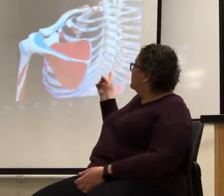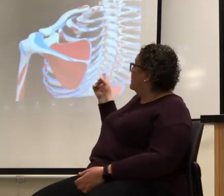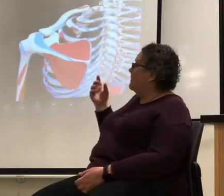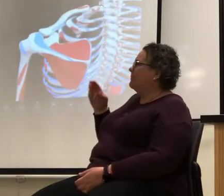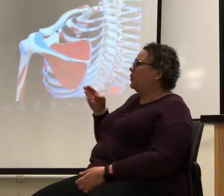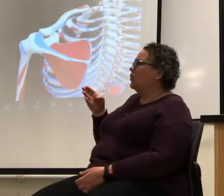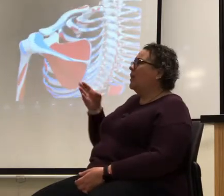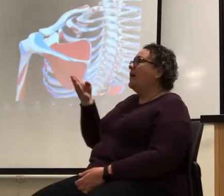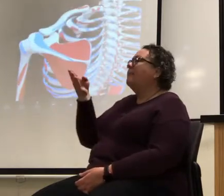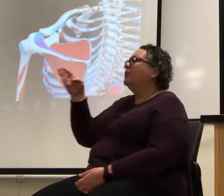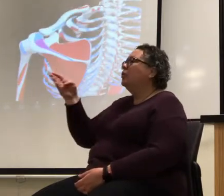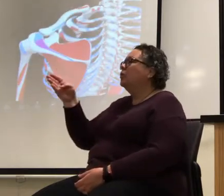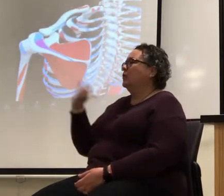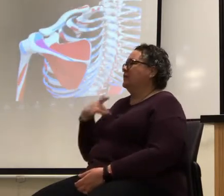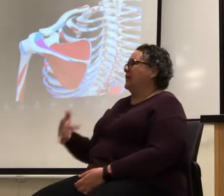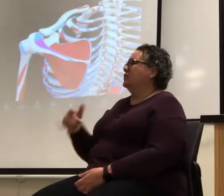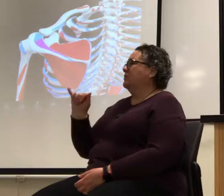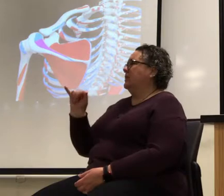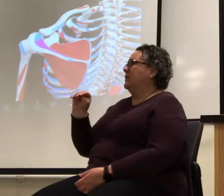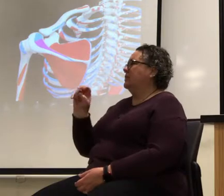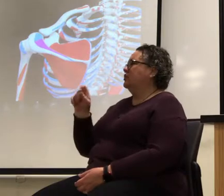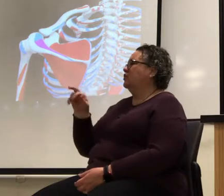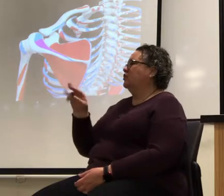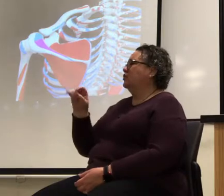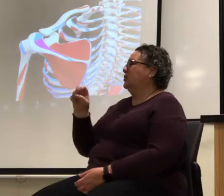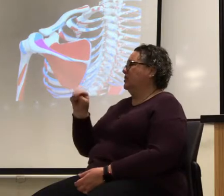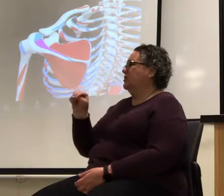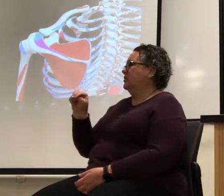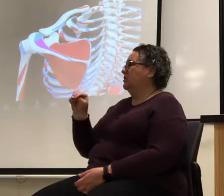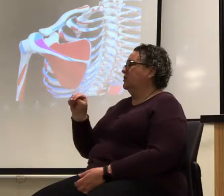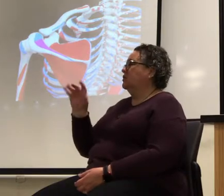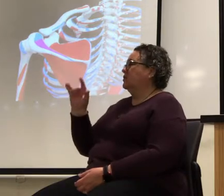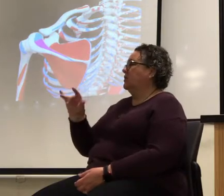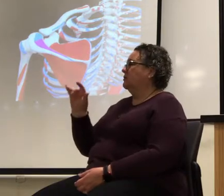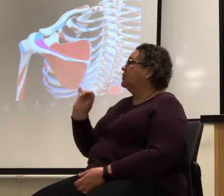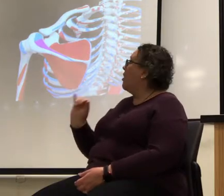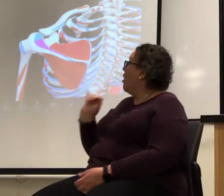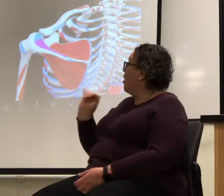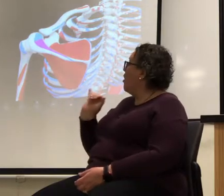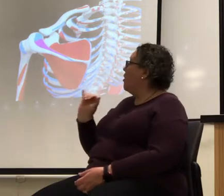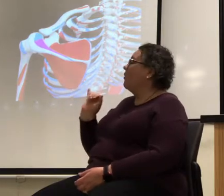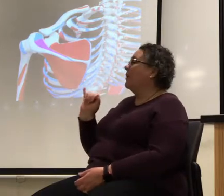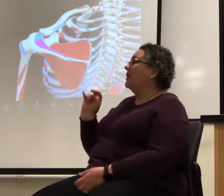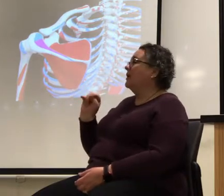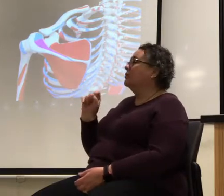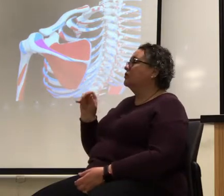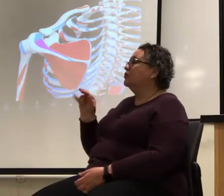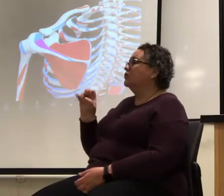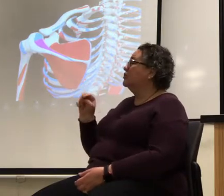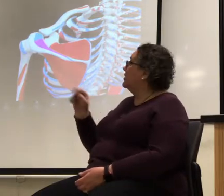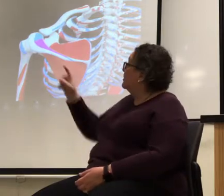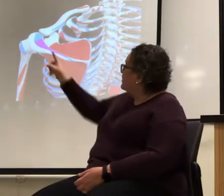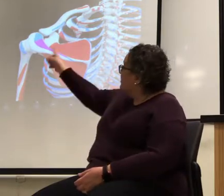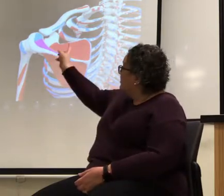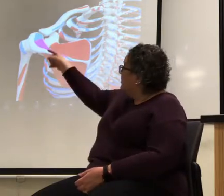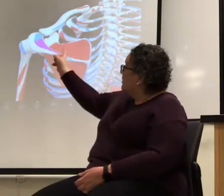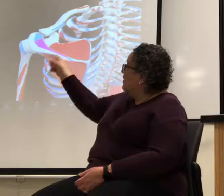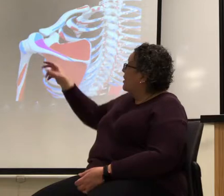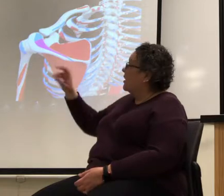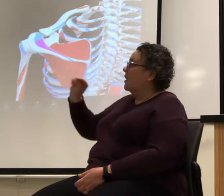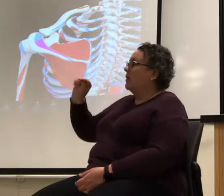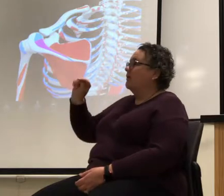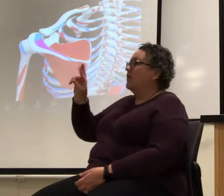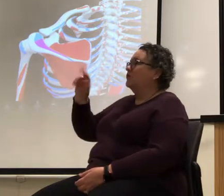blue, blue tends to be an insertion. You can just tap on it. And it says, oh, insertion of transverse part of trapezius,